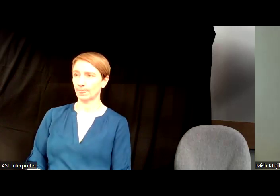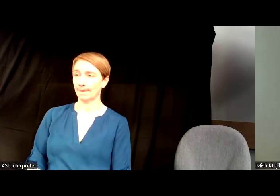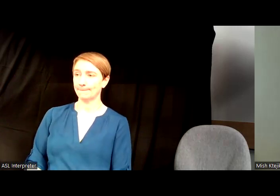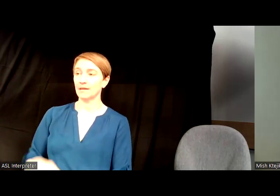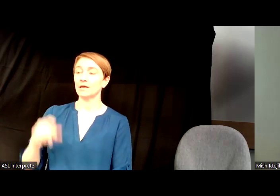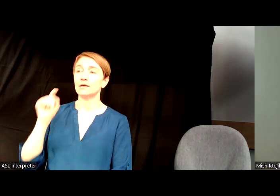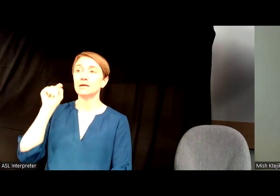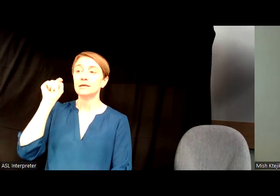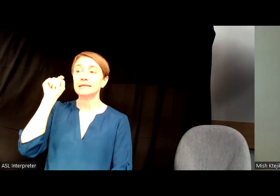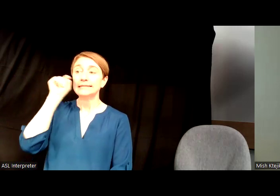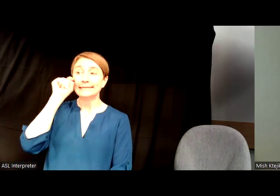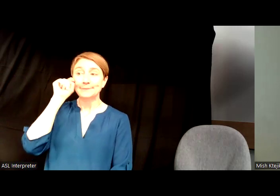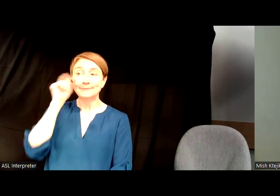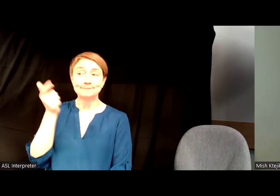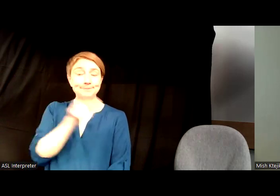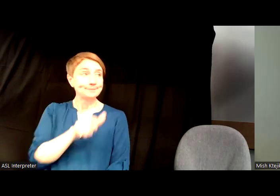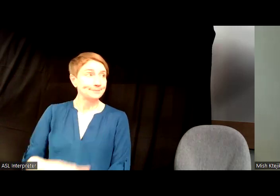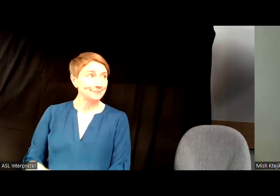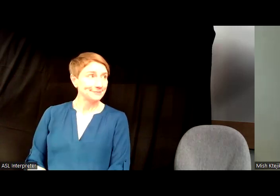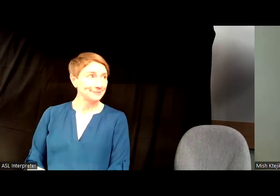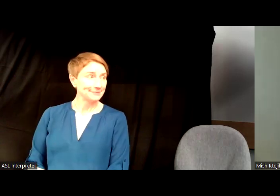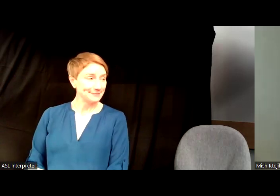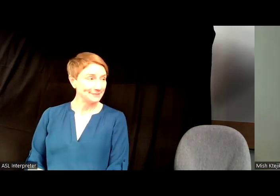Head nods. This is Jack. Tammy, go ahead.